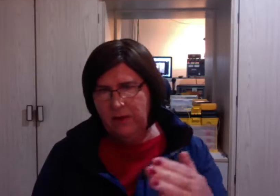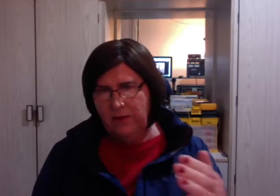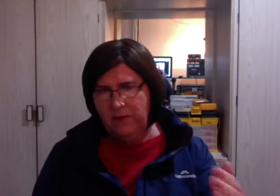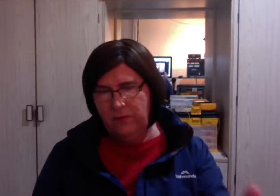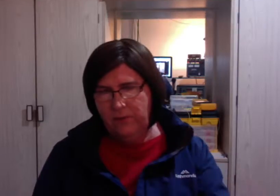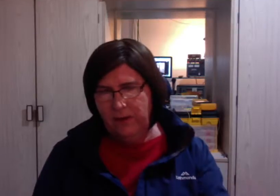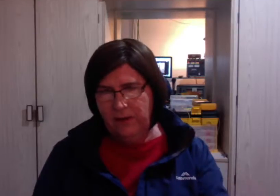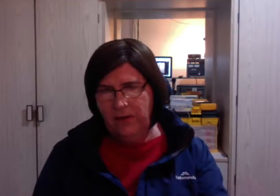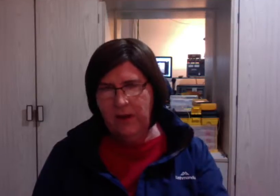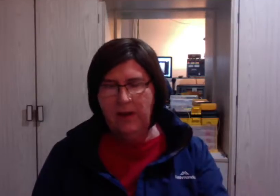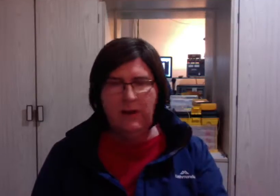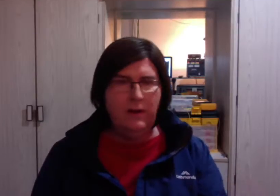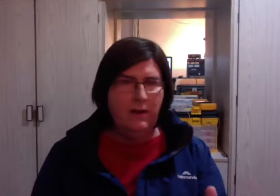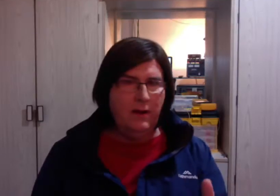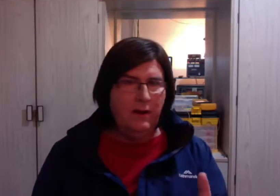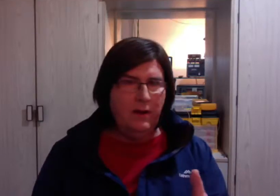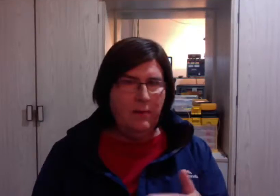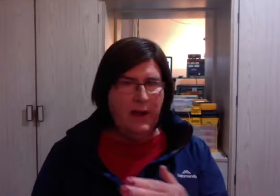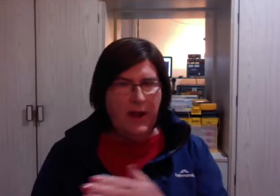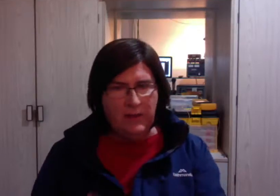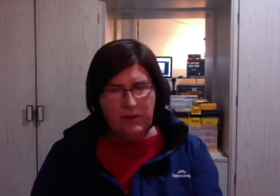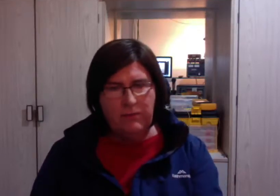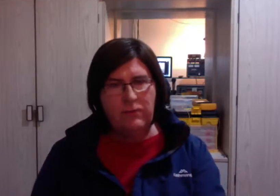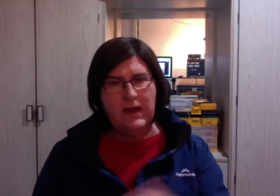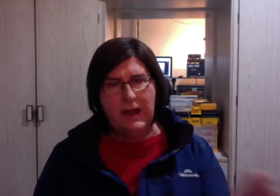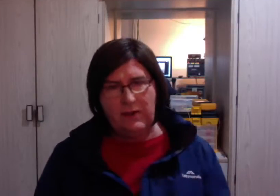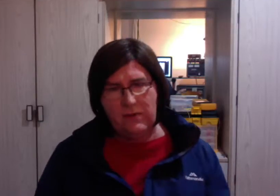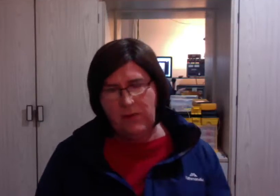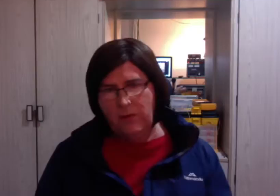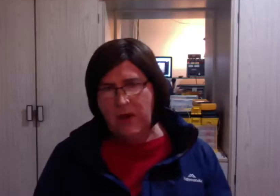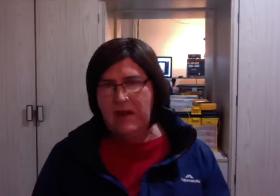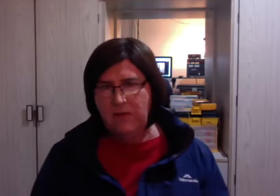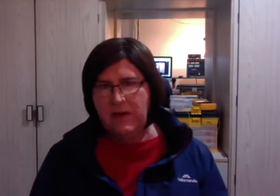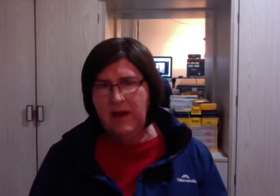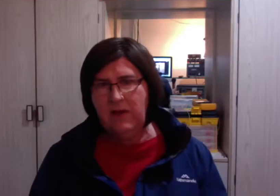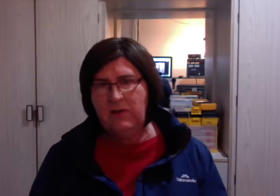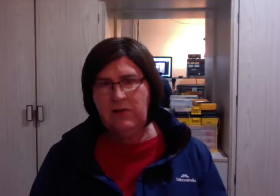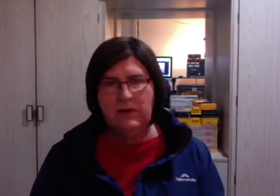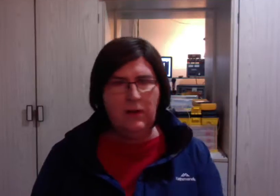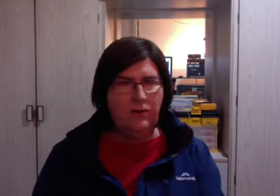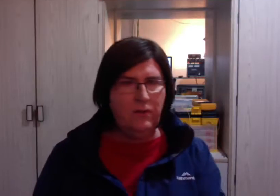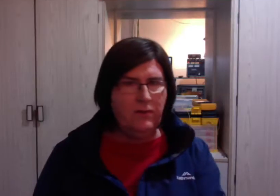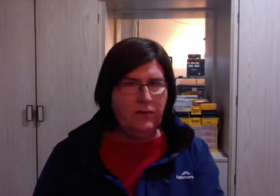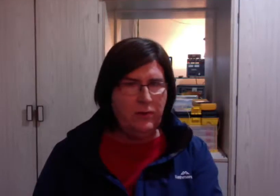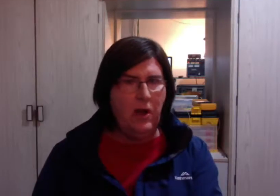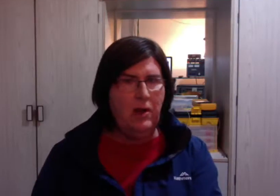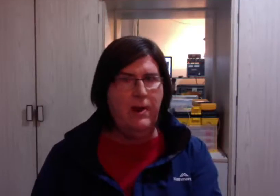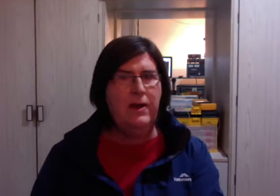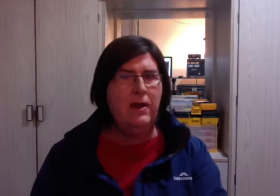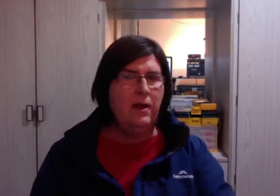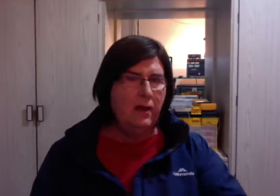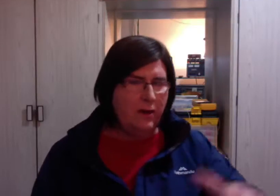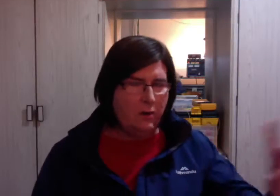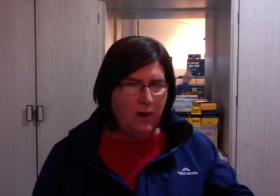to Billaluna. But our actual full canning trip is 23 days because it goes from the Stuart Highway across